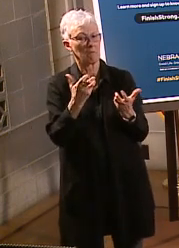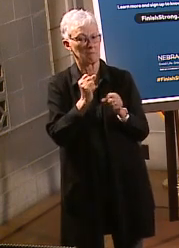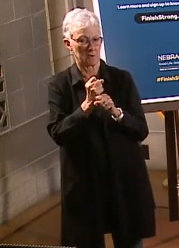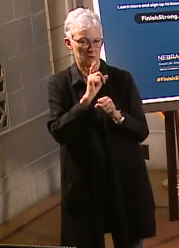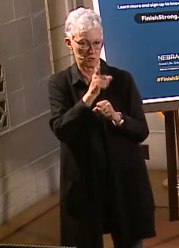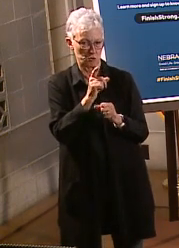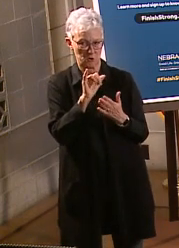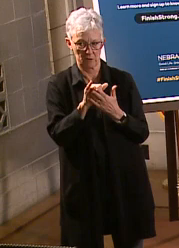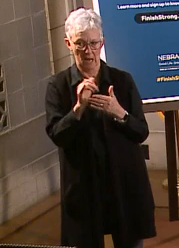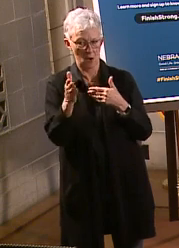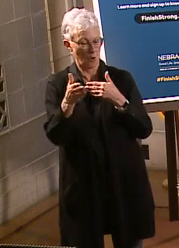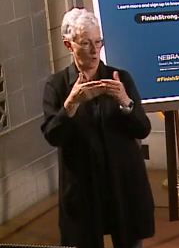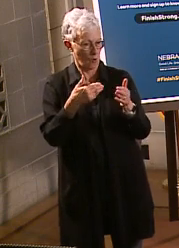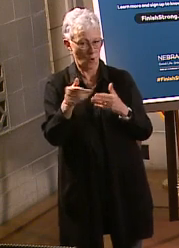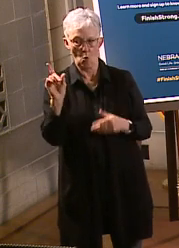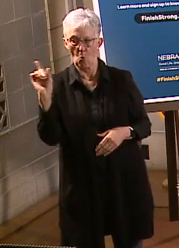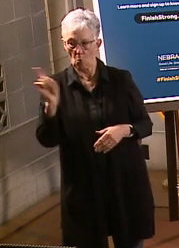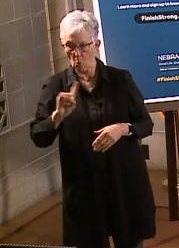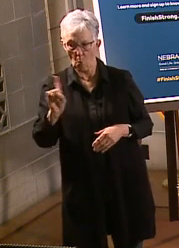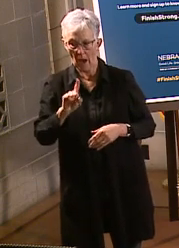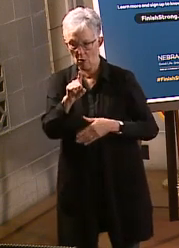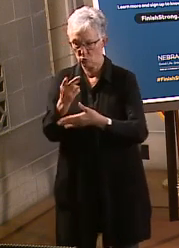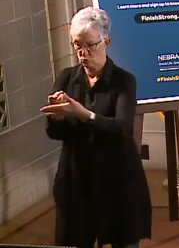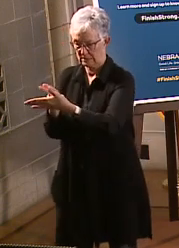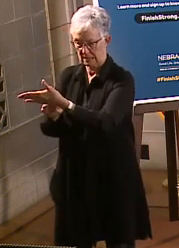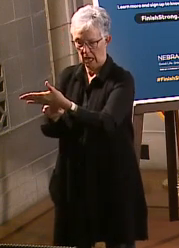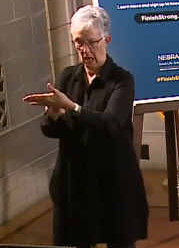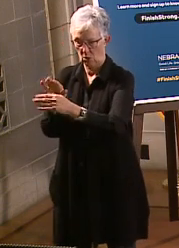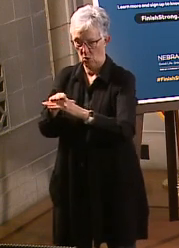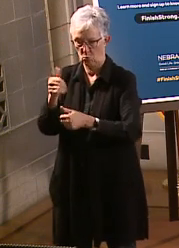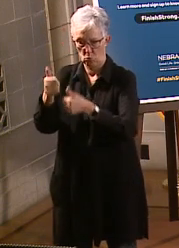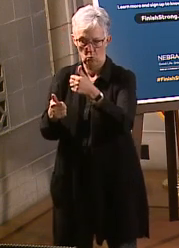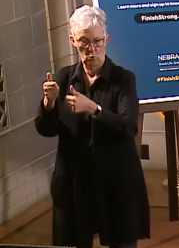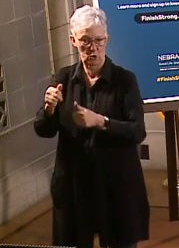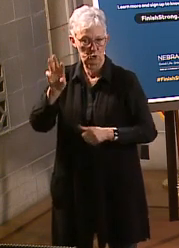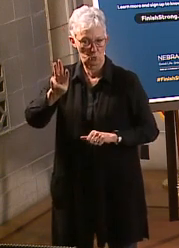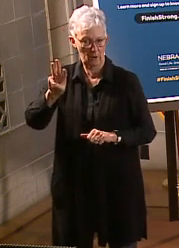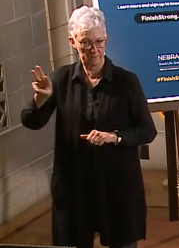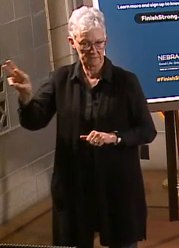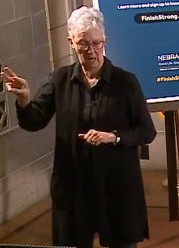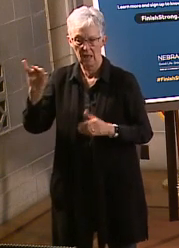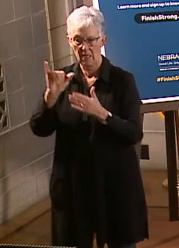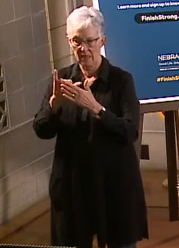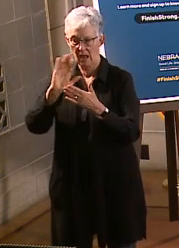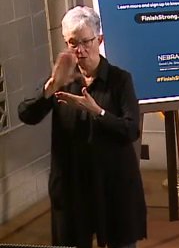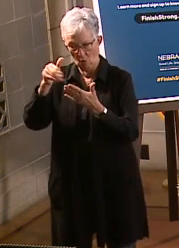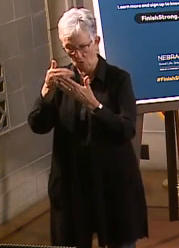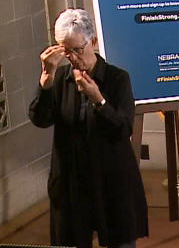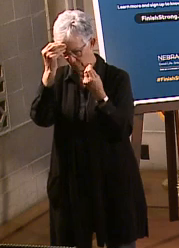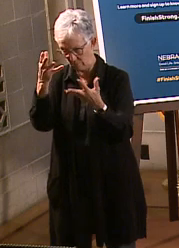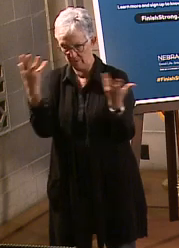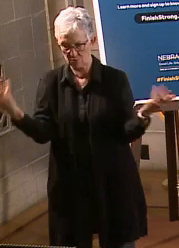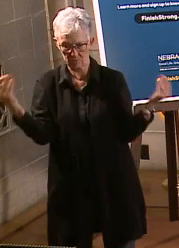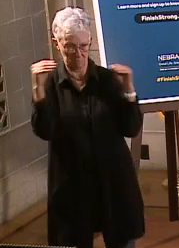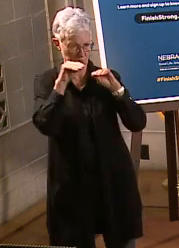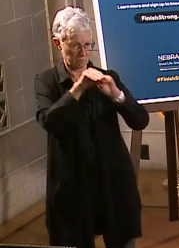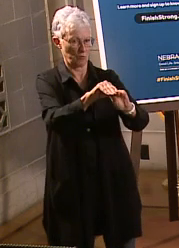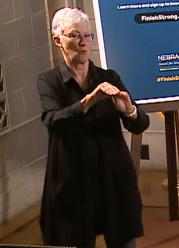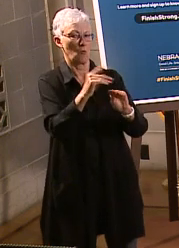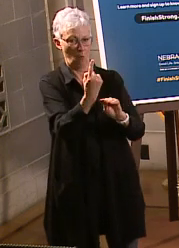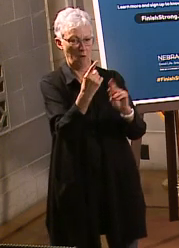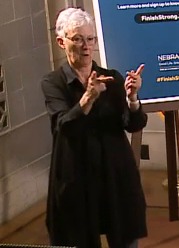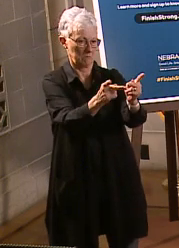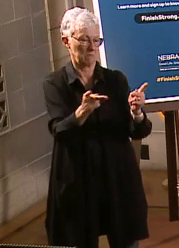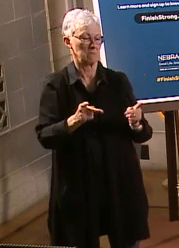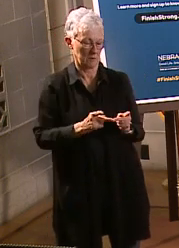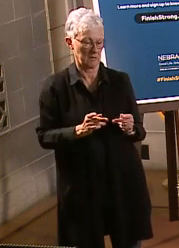that we're getting to everybody and who wants that vaccine and do it in the most customer-friendly way. So we